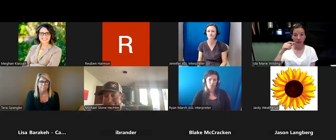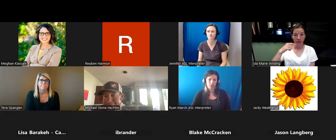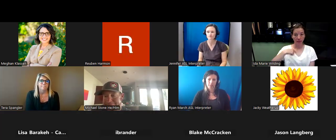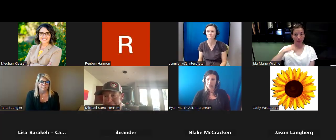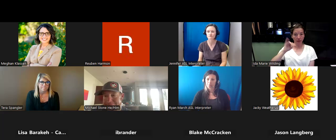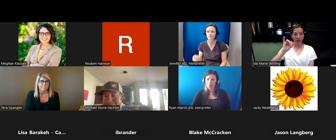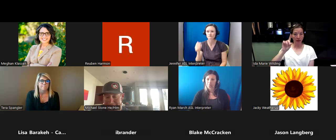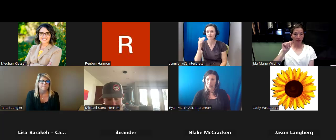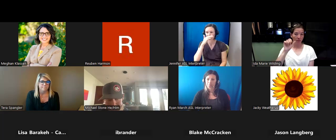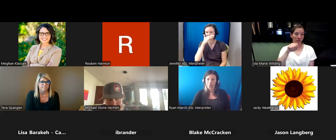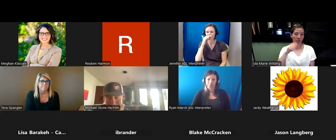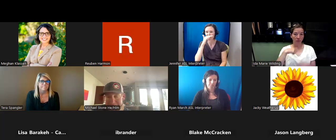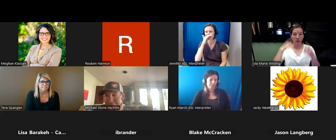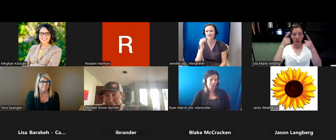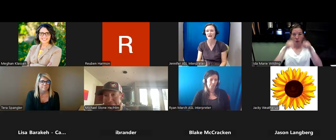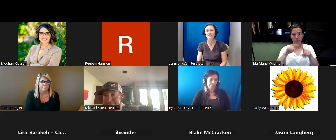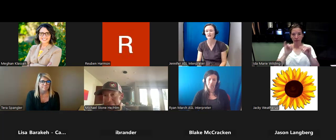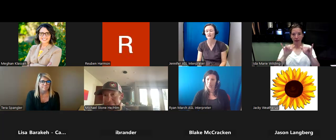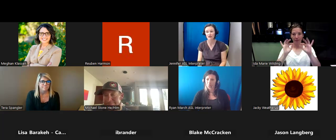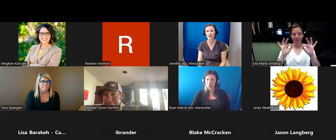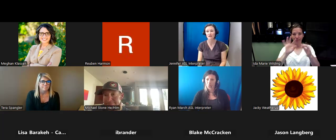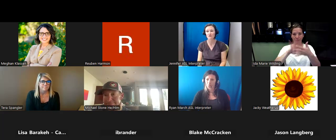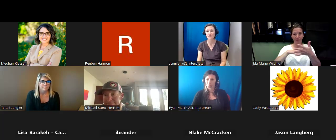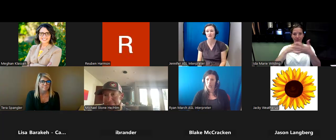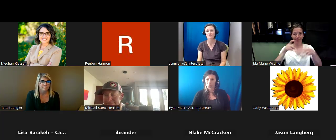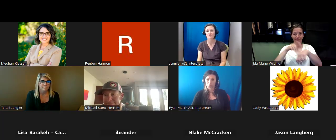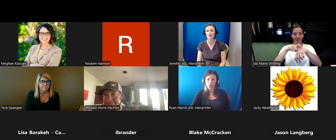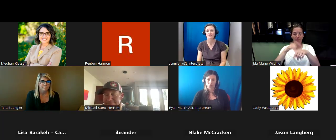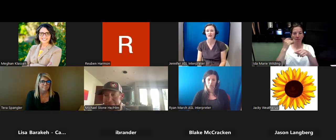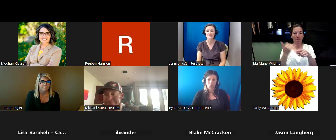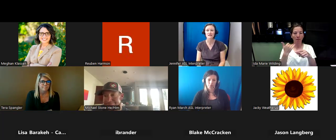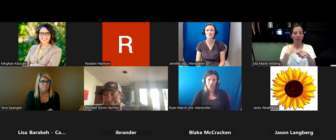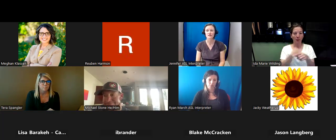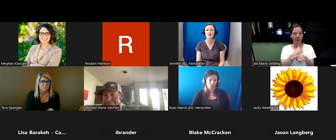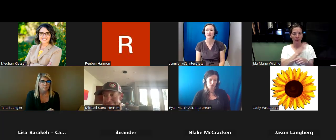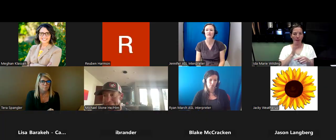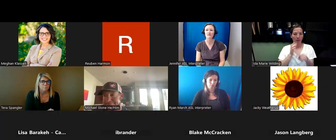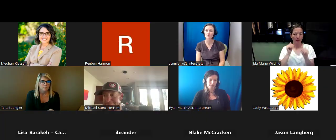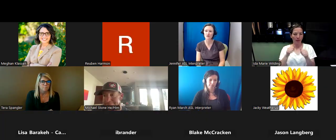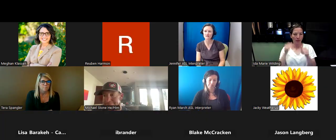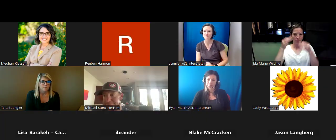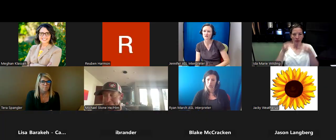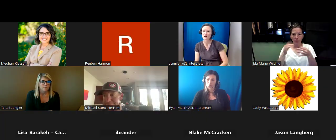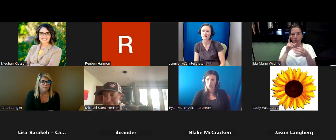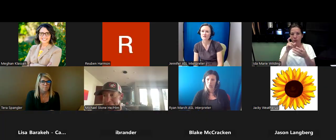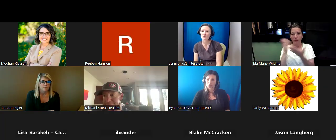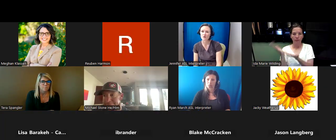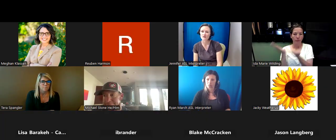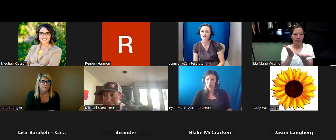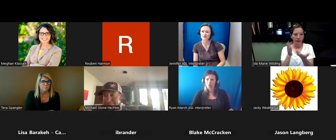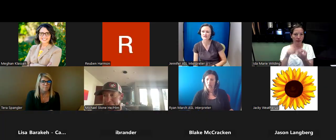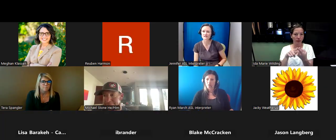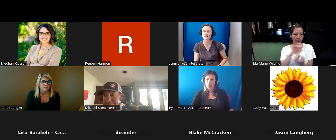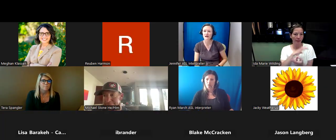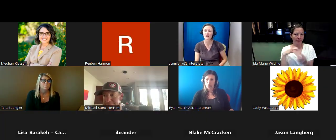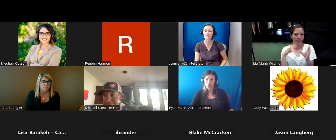Mm-hmm. Okay, this is Ida. Yeah, I agree. That scheduling, I think that works. And then the board